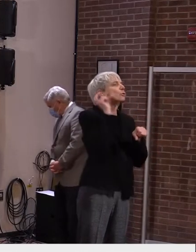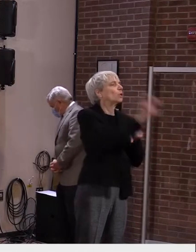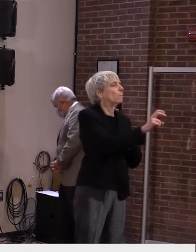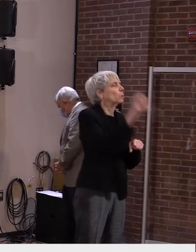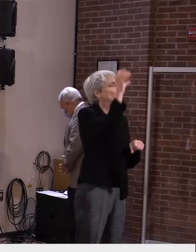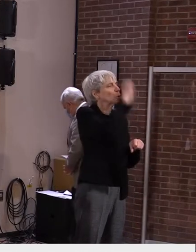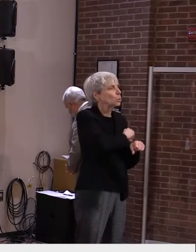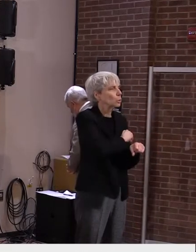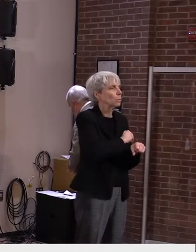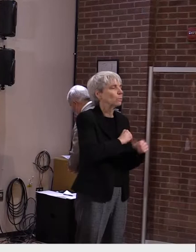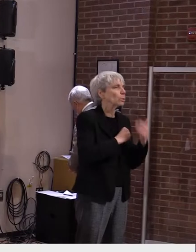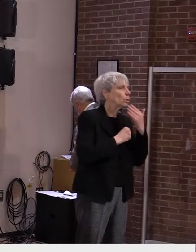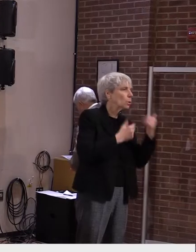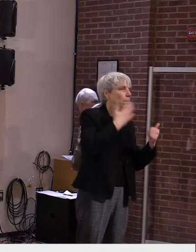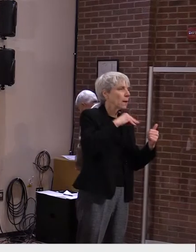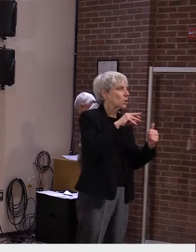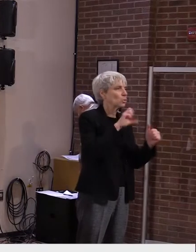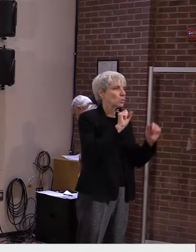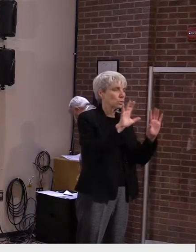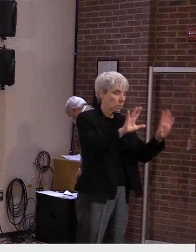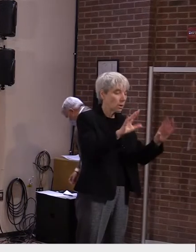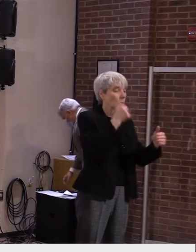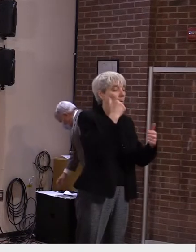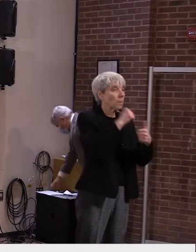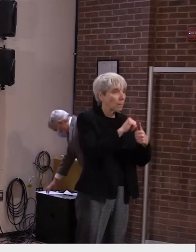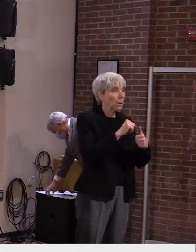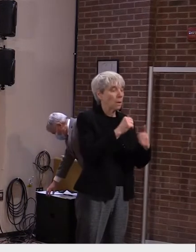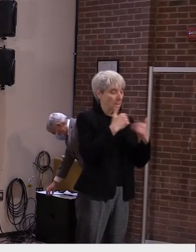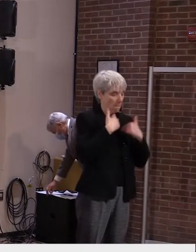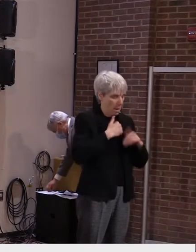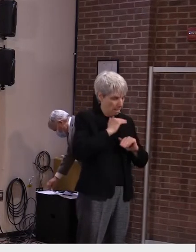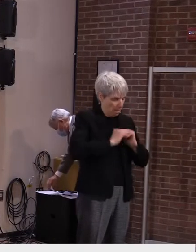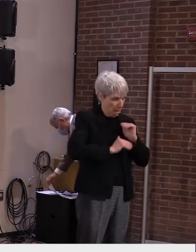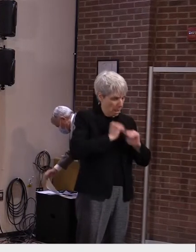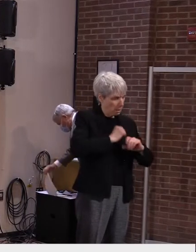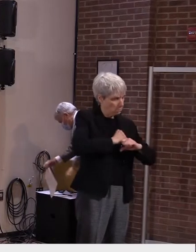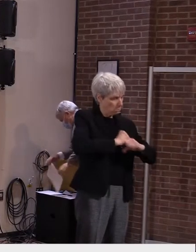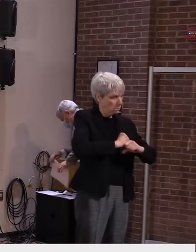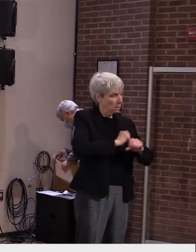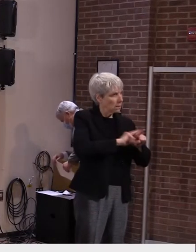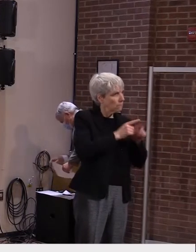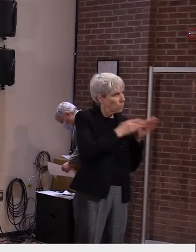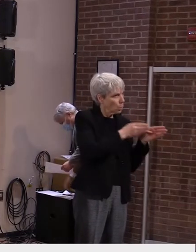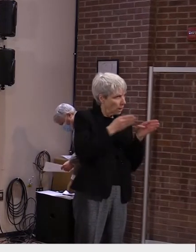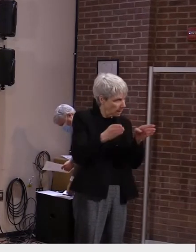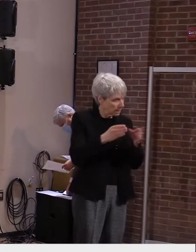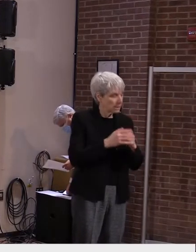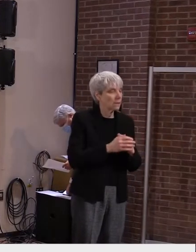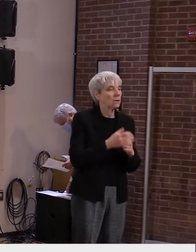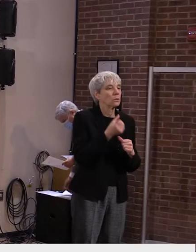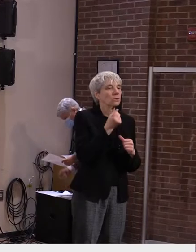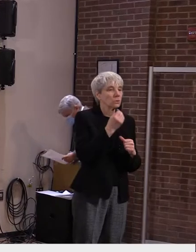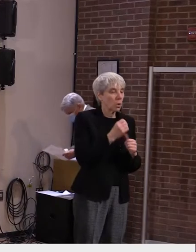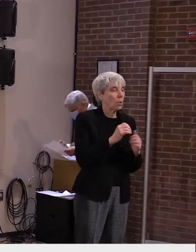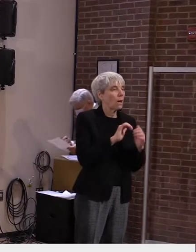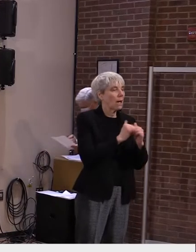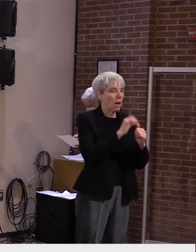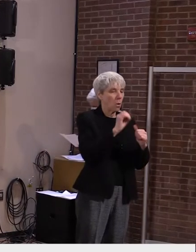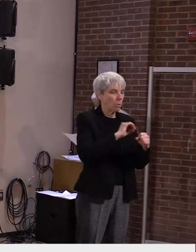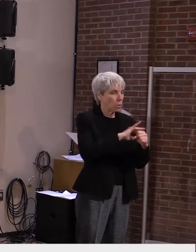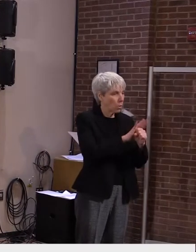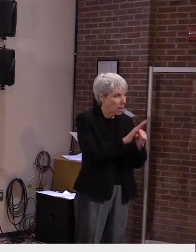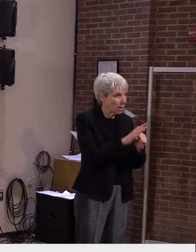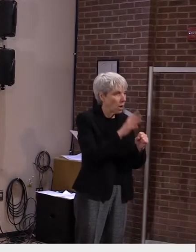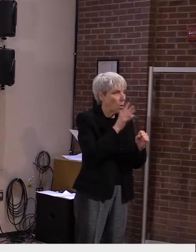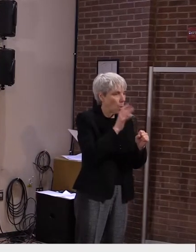there are several types of immunity, and we don't know the impact of these mutations on all of the types of immunity